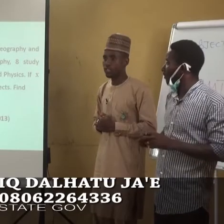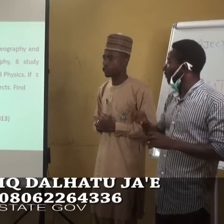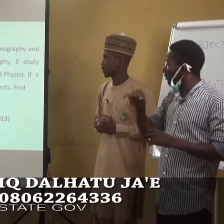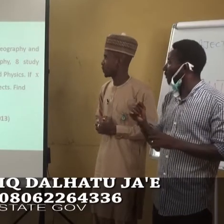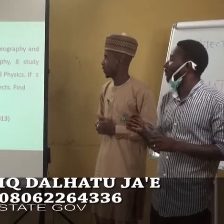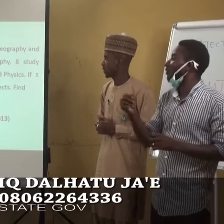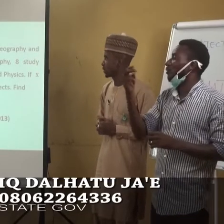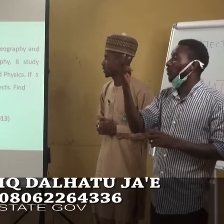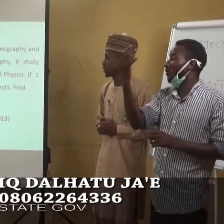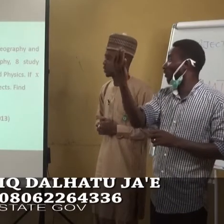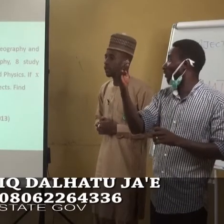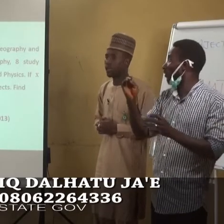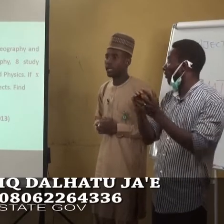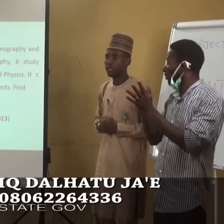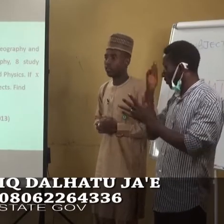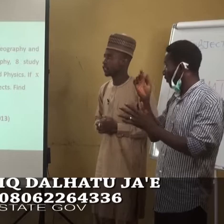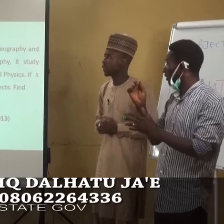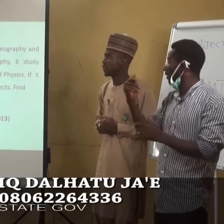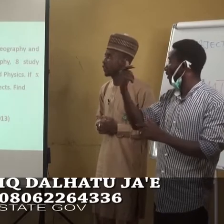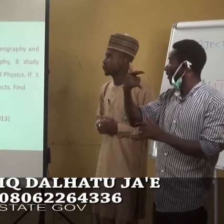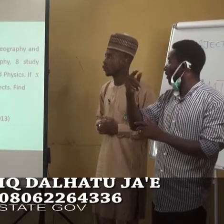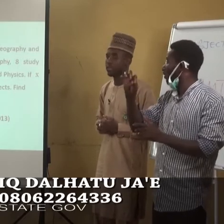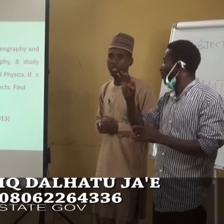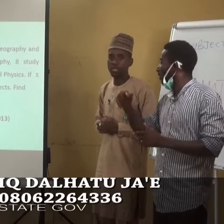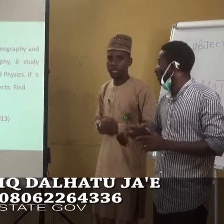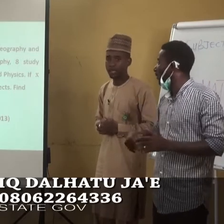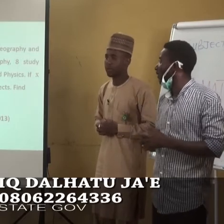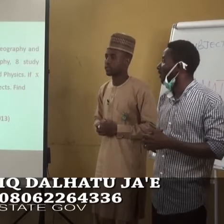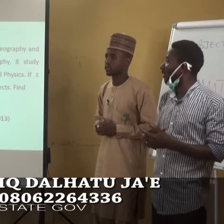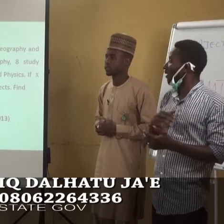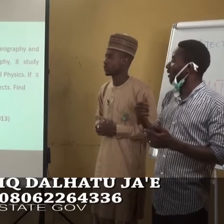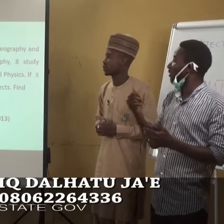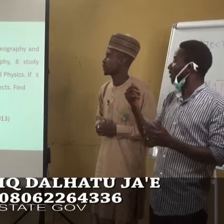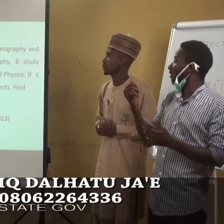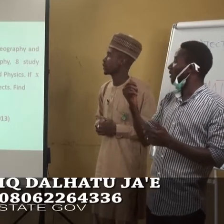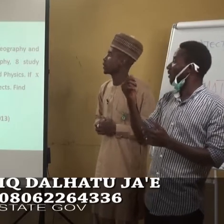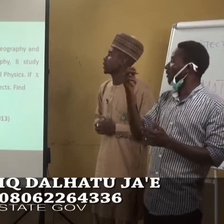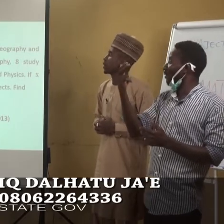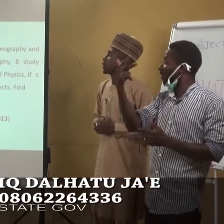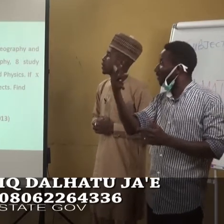24 study geography, and 23 study economics.